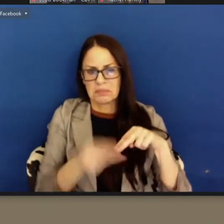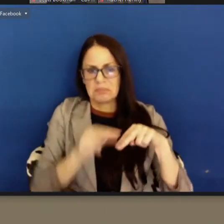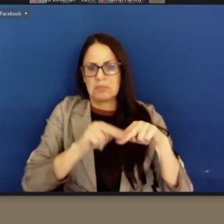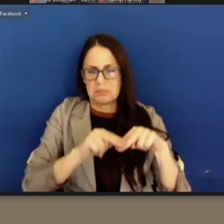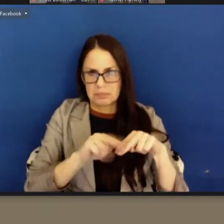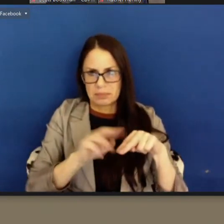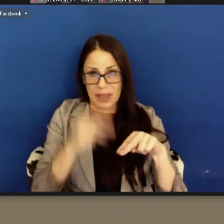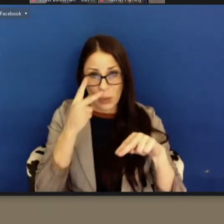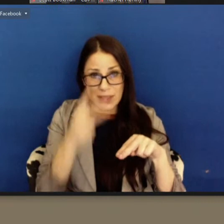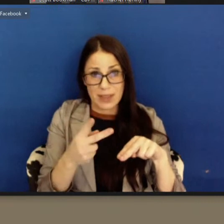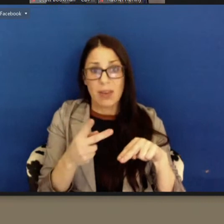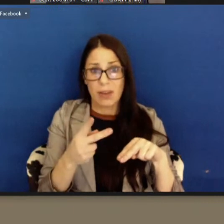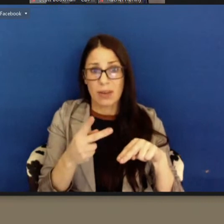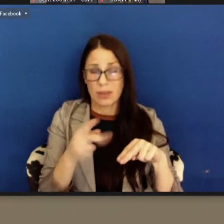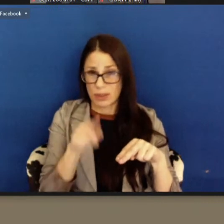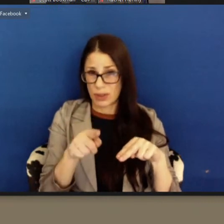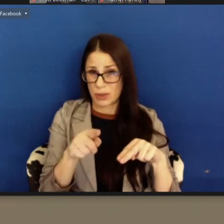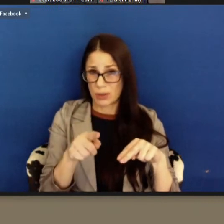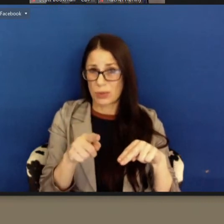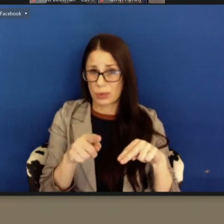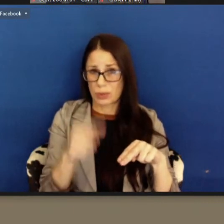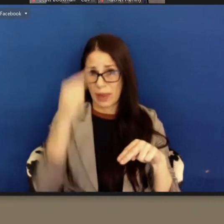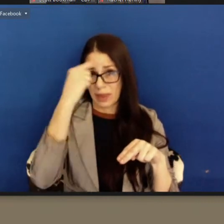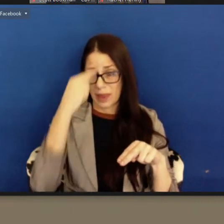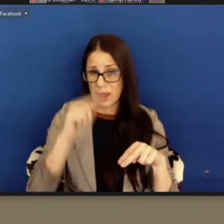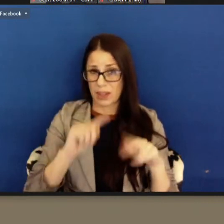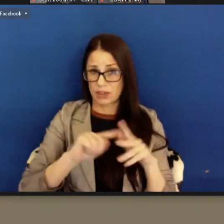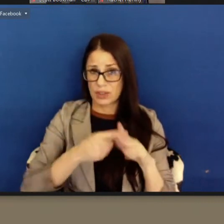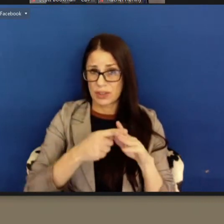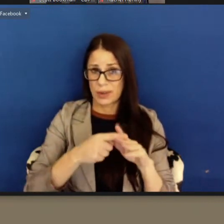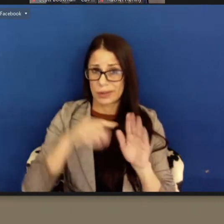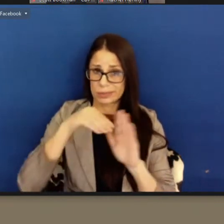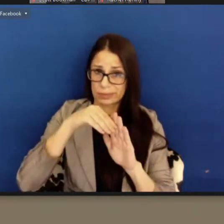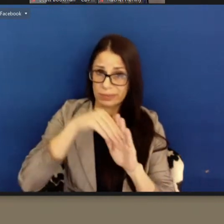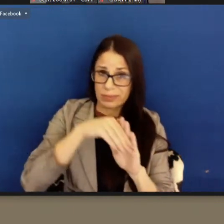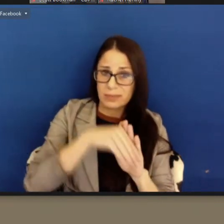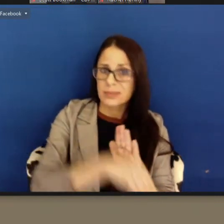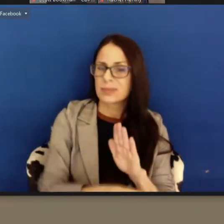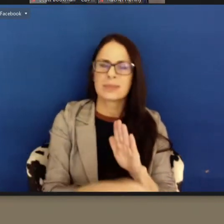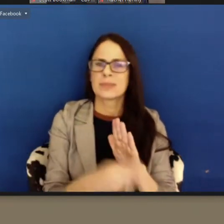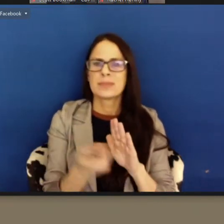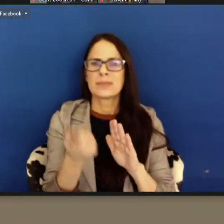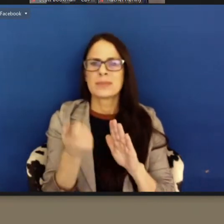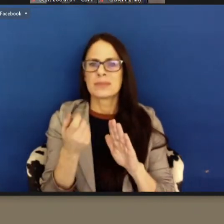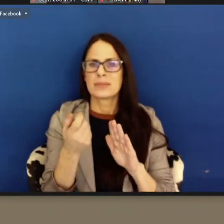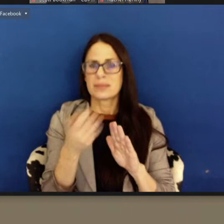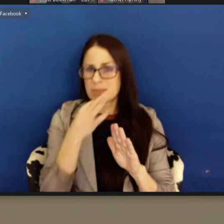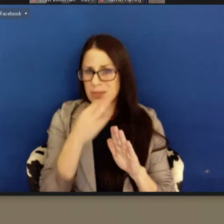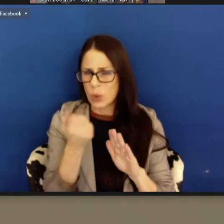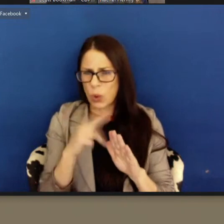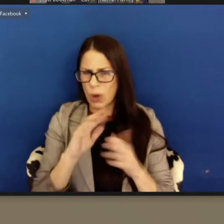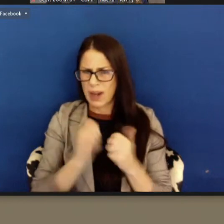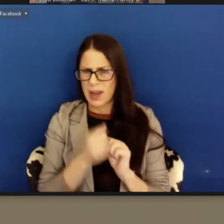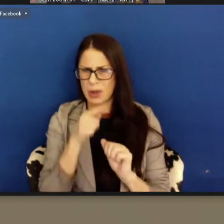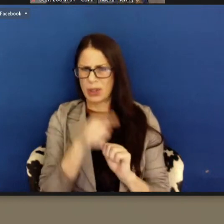should start going down consistently in the near future, or how do you interpret that?